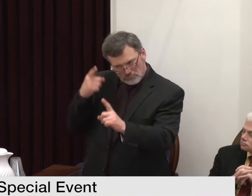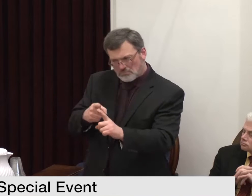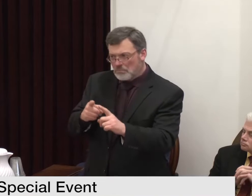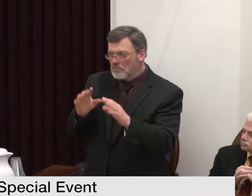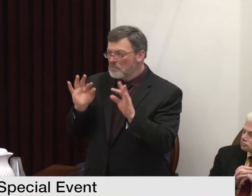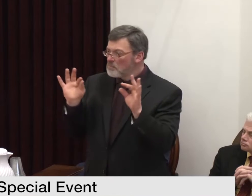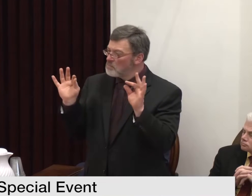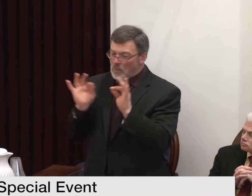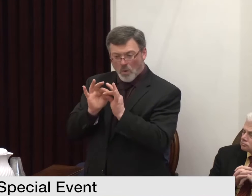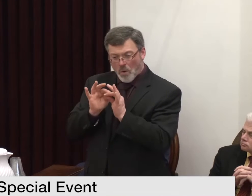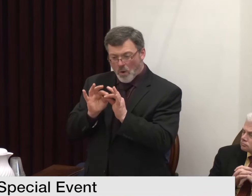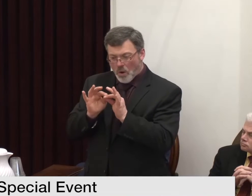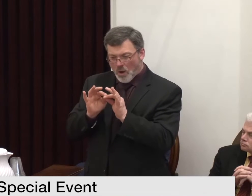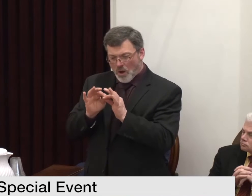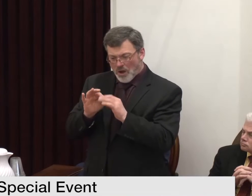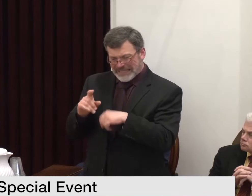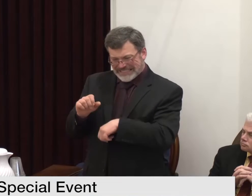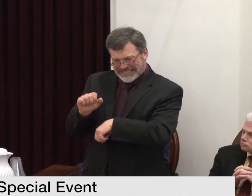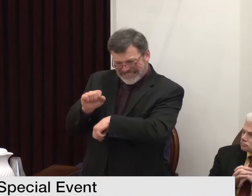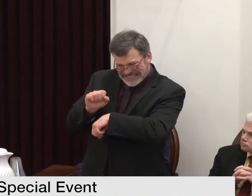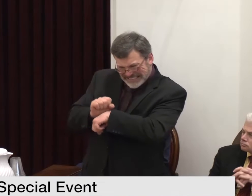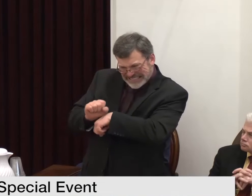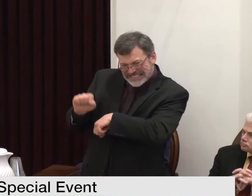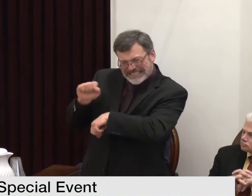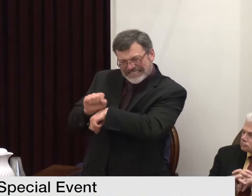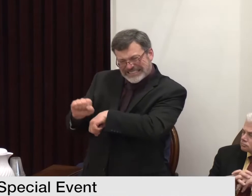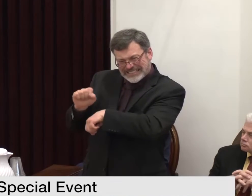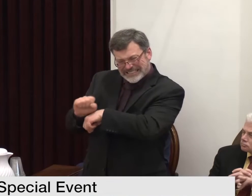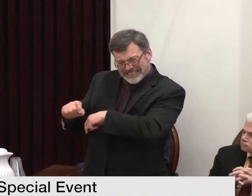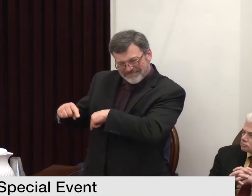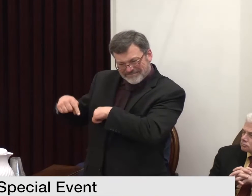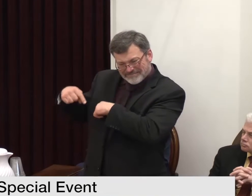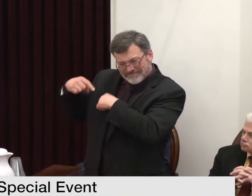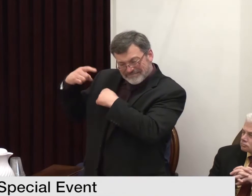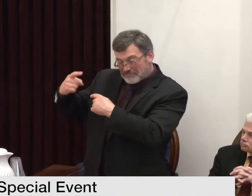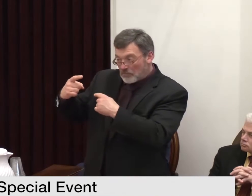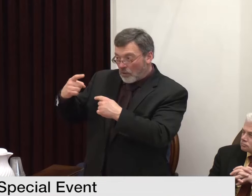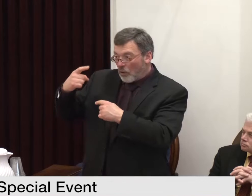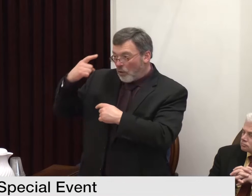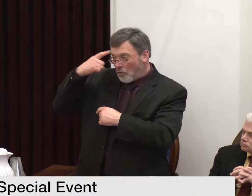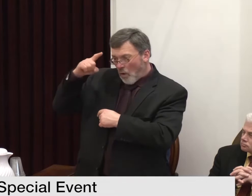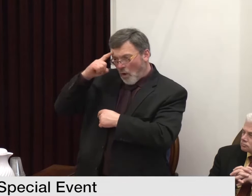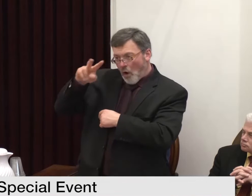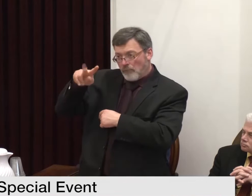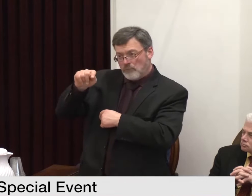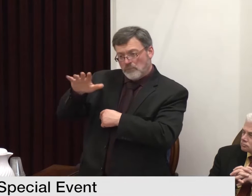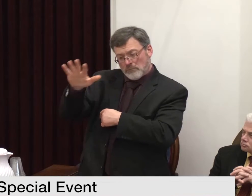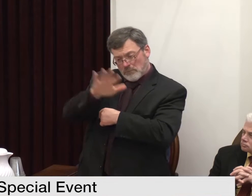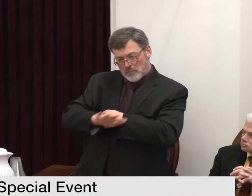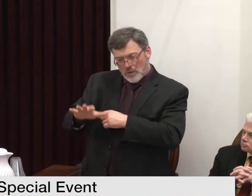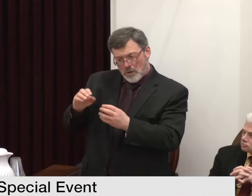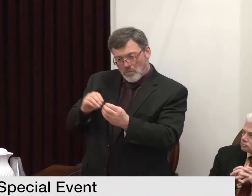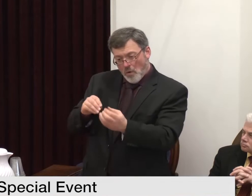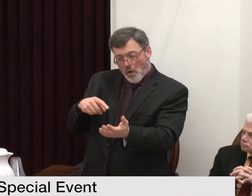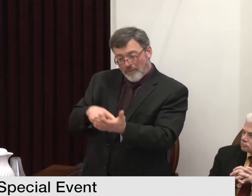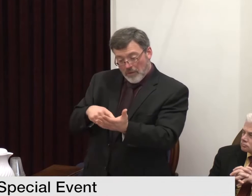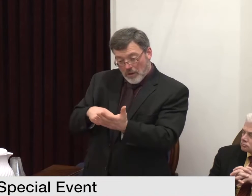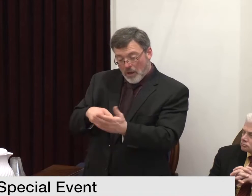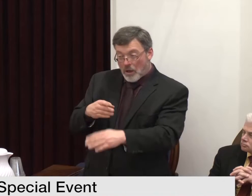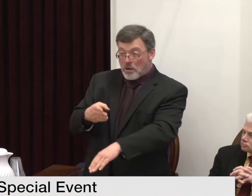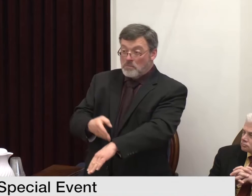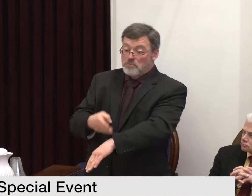All this hard work for making Vermont more affordable and improving our healthcare and education systems,